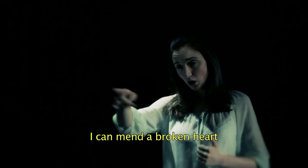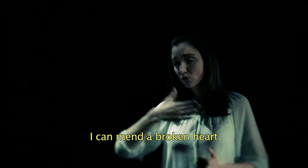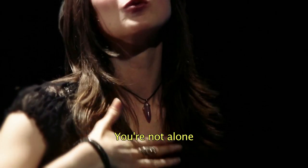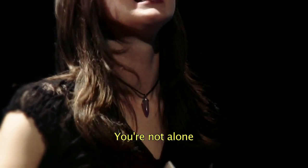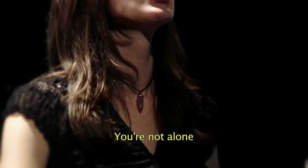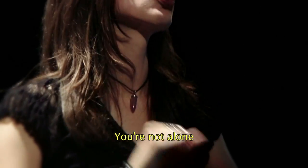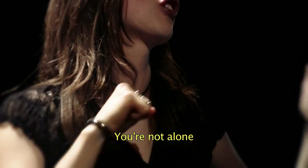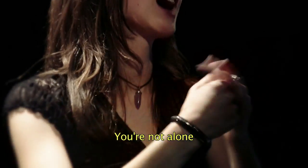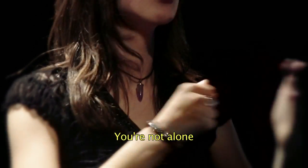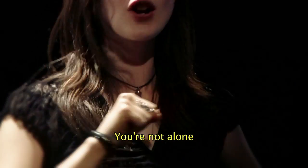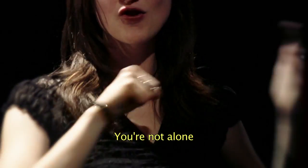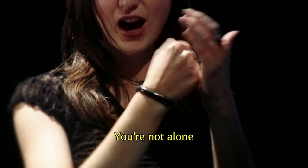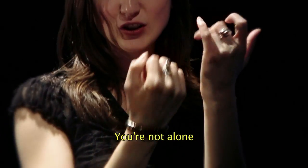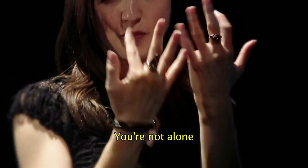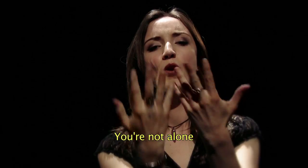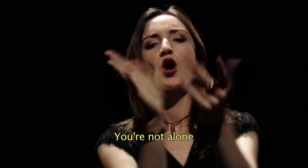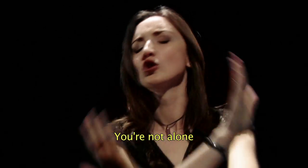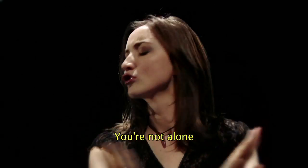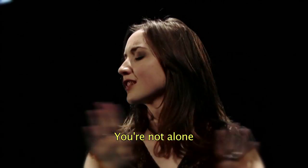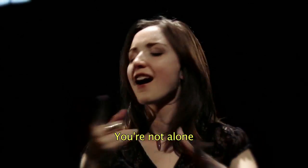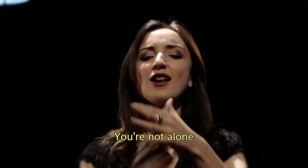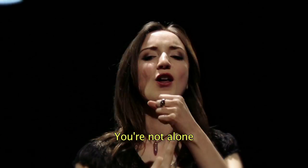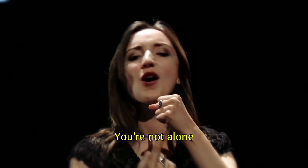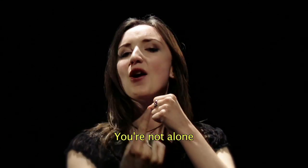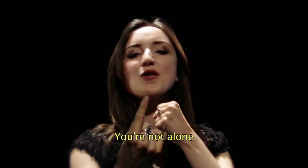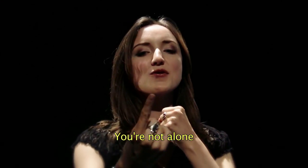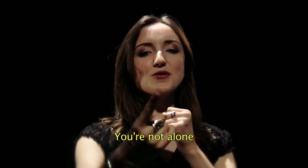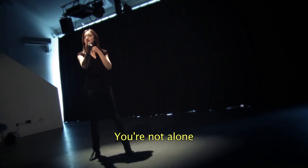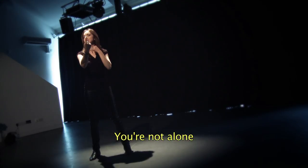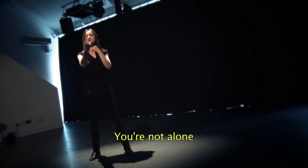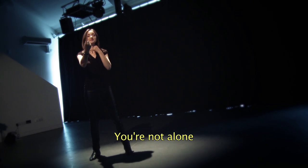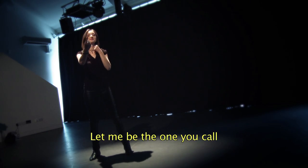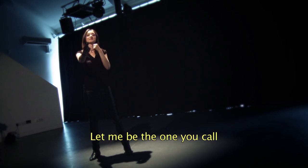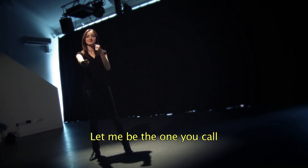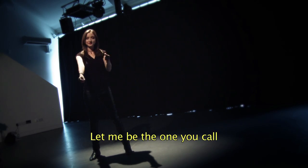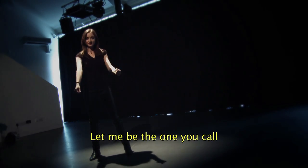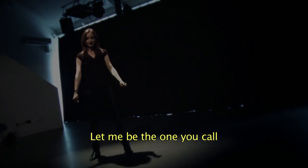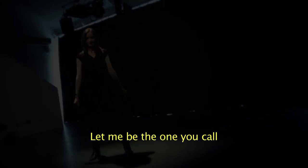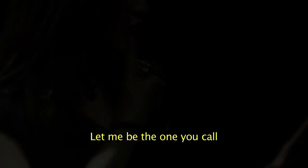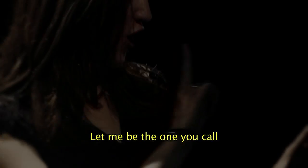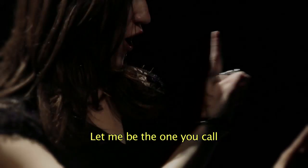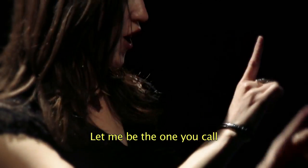As you need to cross, I'm but you're not alone If need to cross,